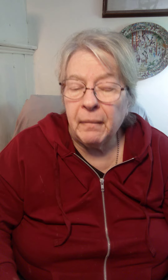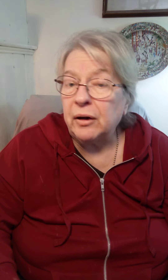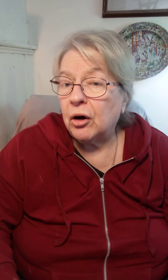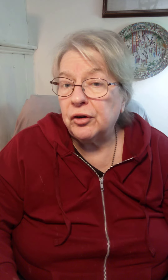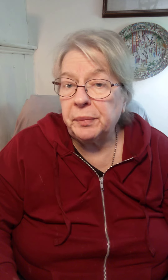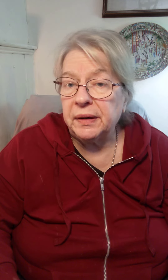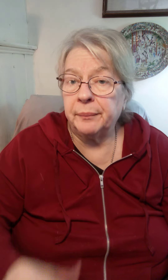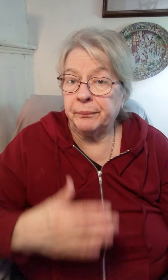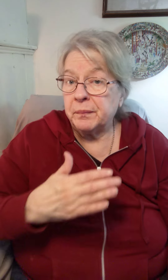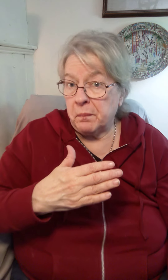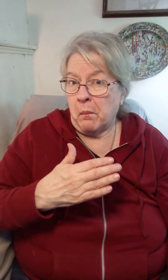my car is big.